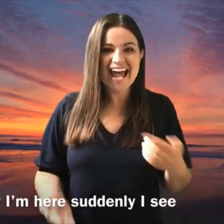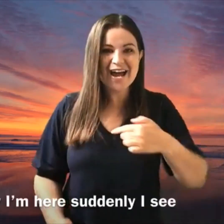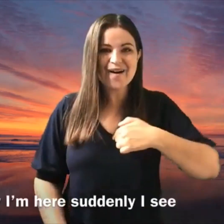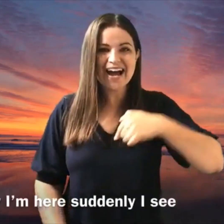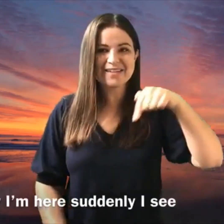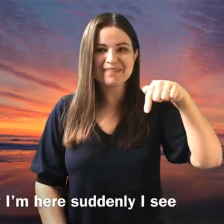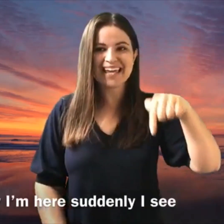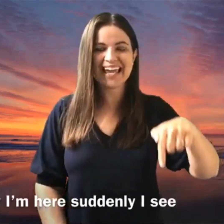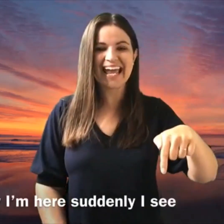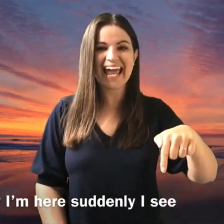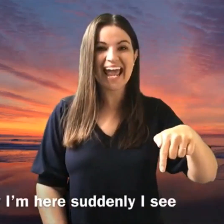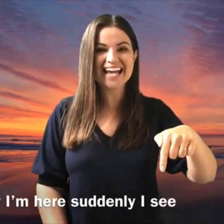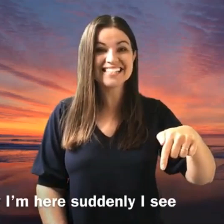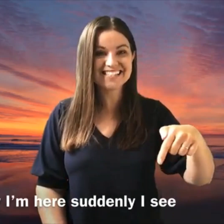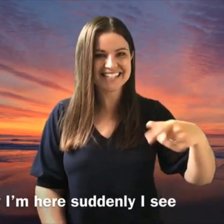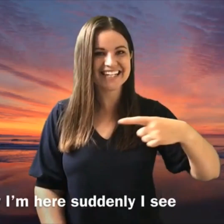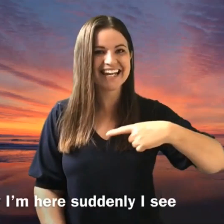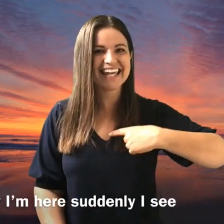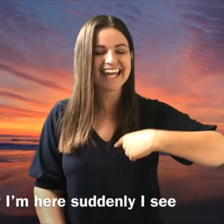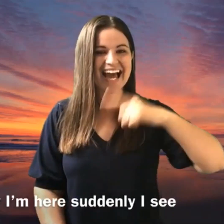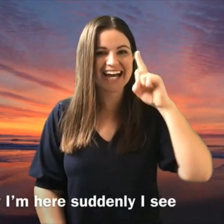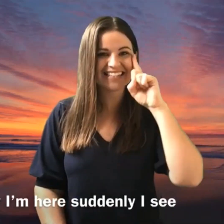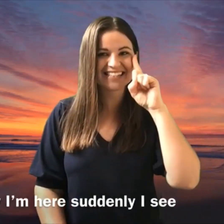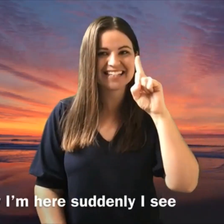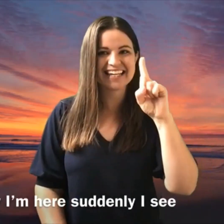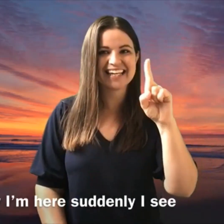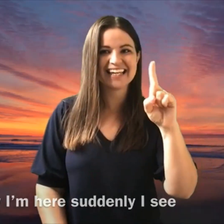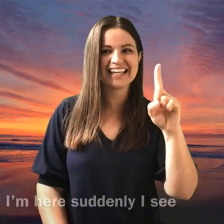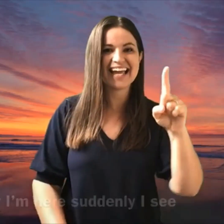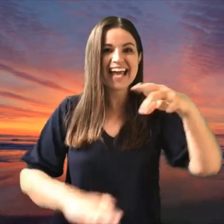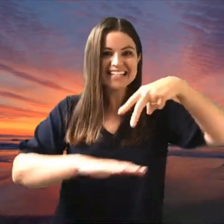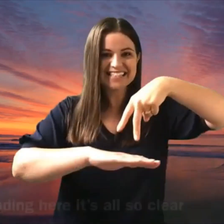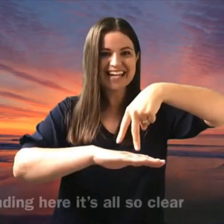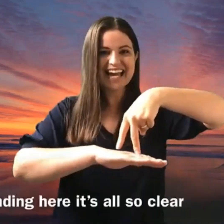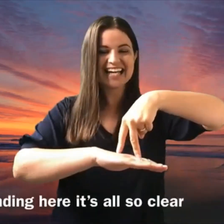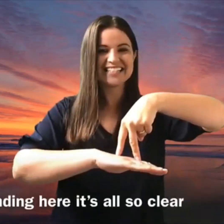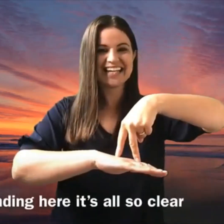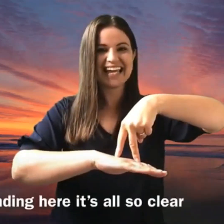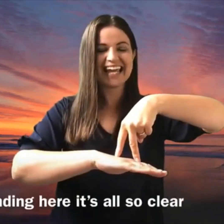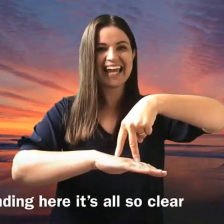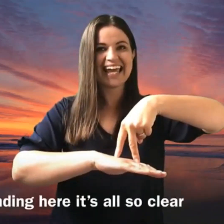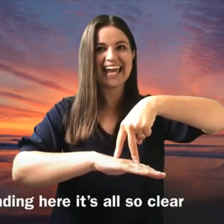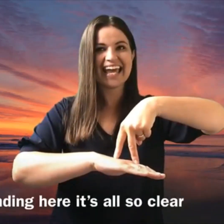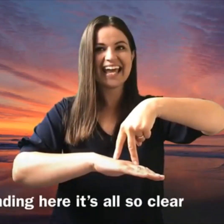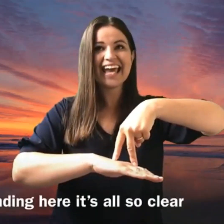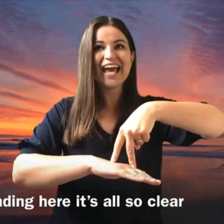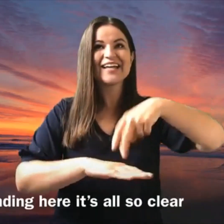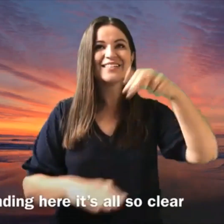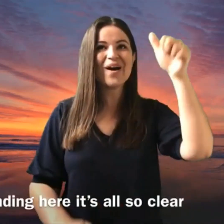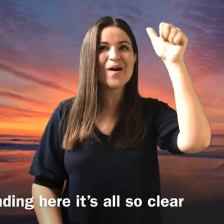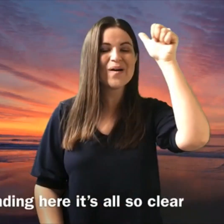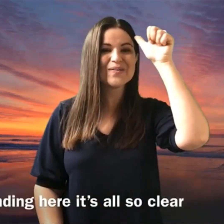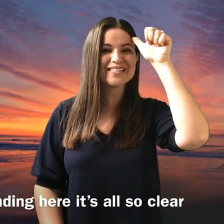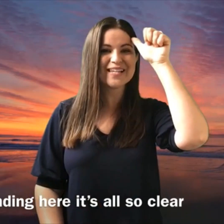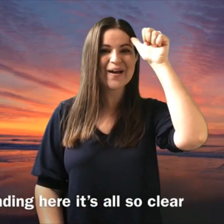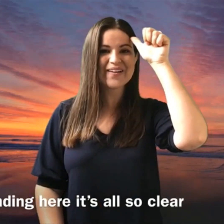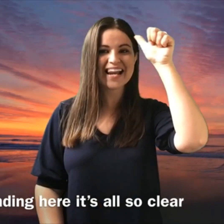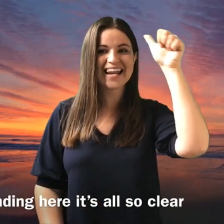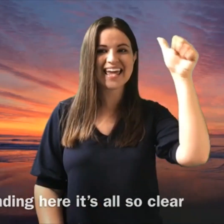now I'm here suddenly I see, standing here it's all so